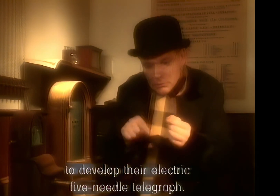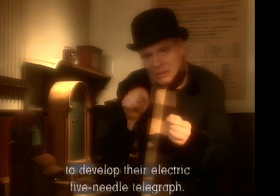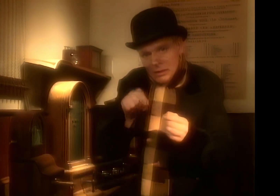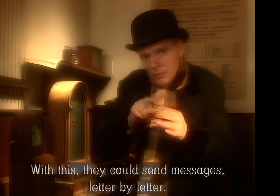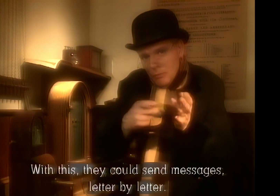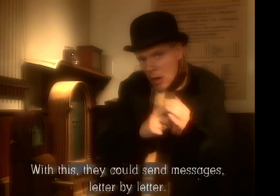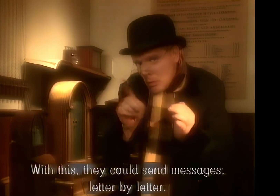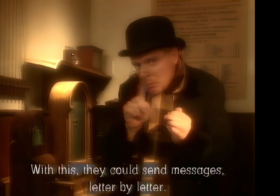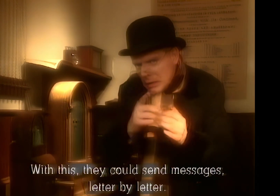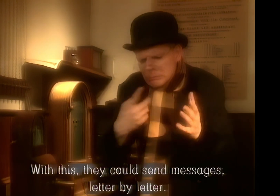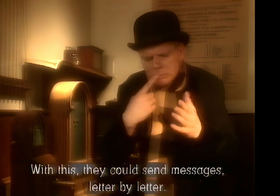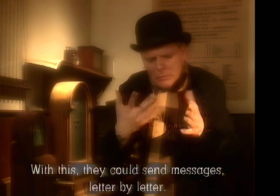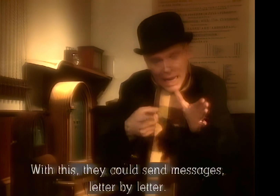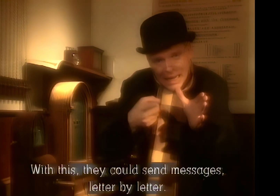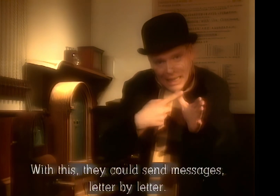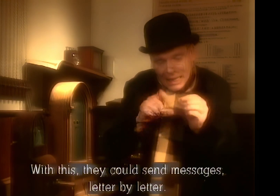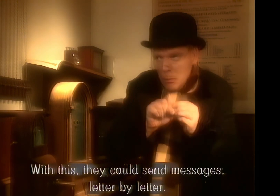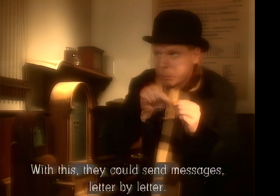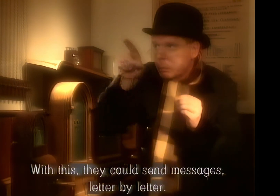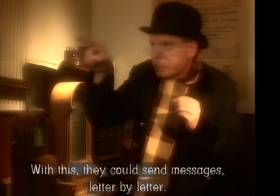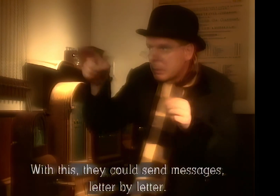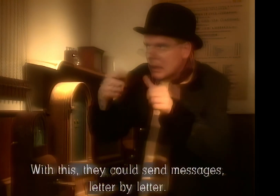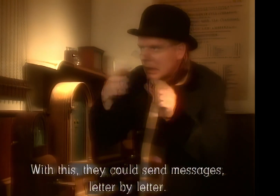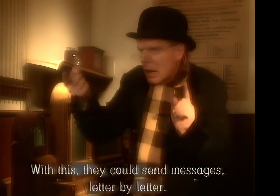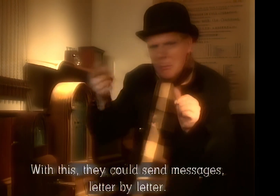And with this, they could send messages, letter by letter.